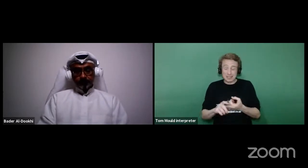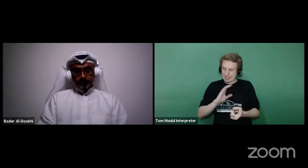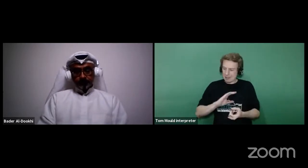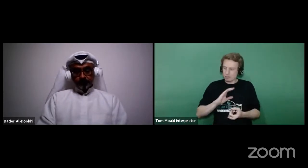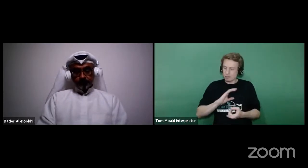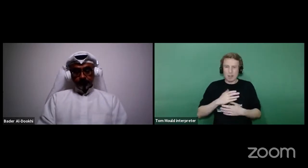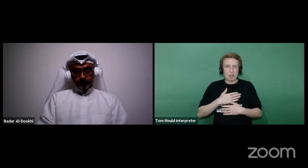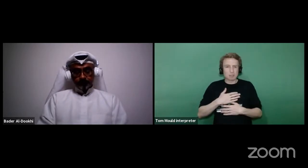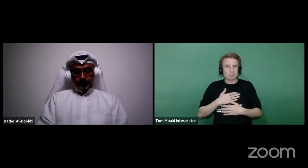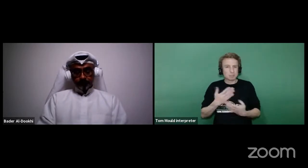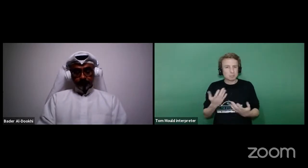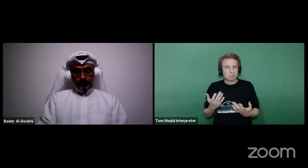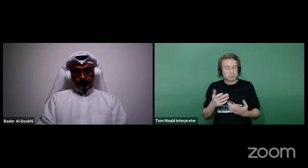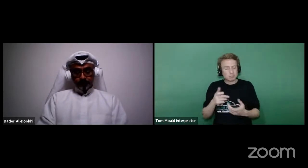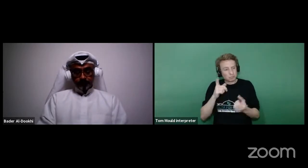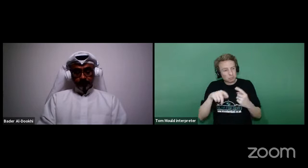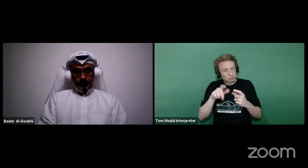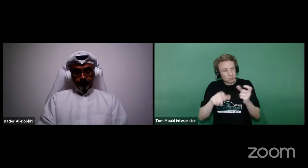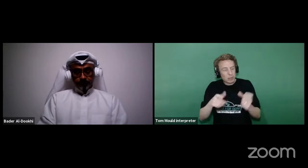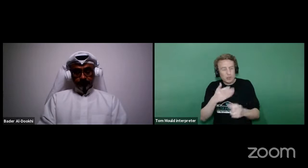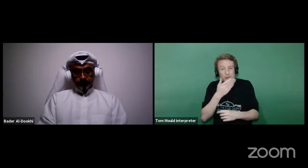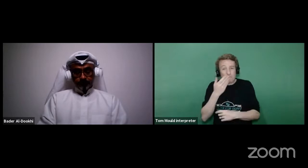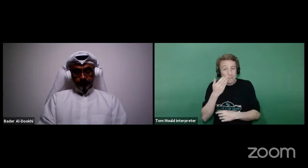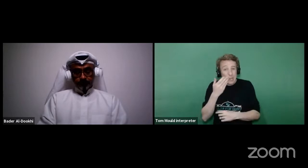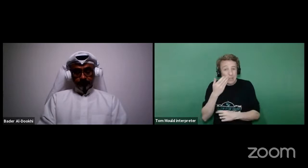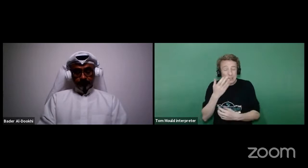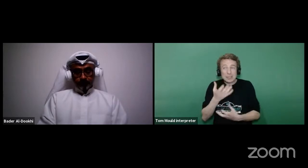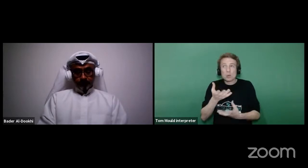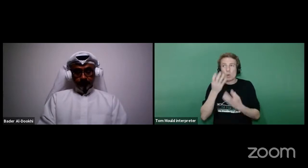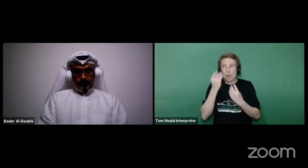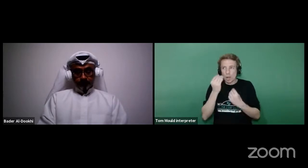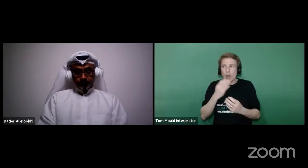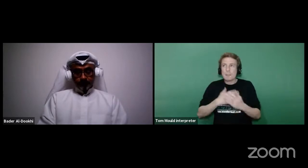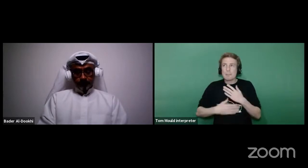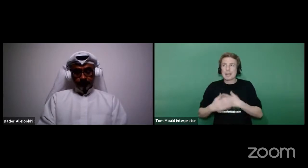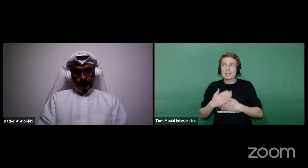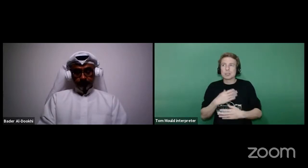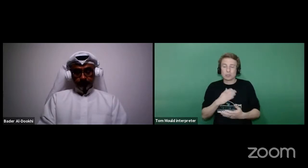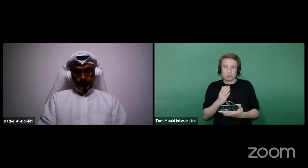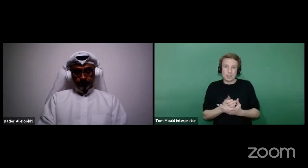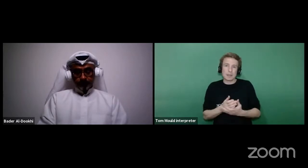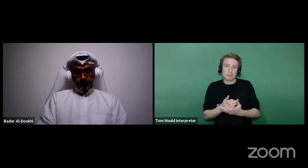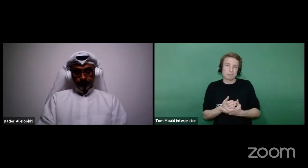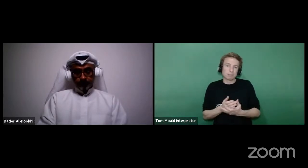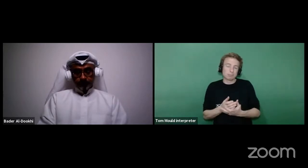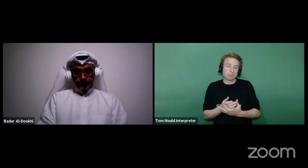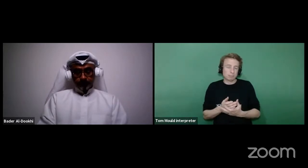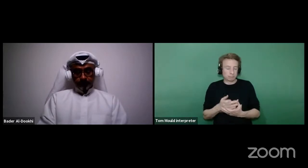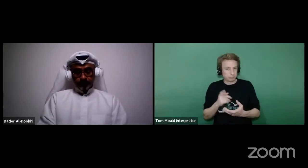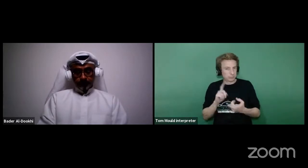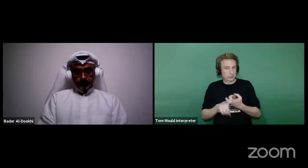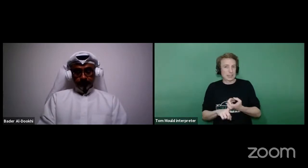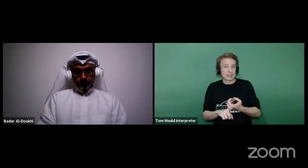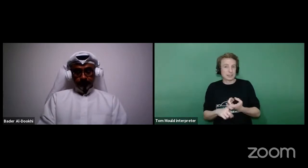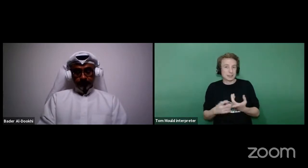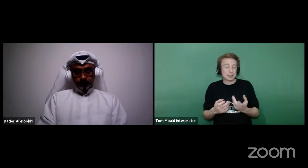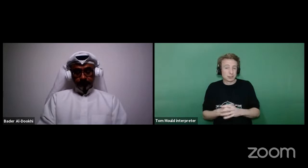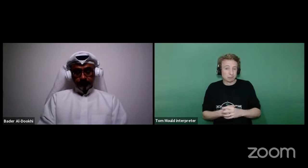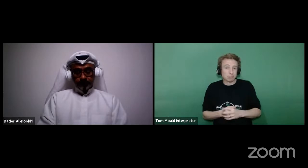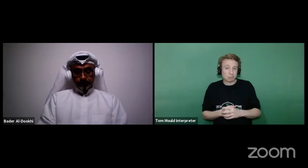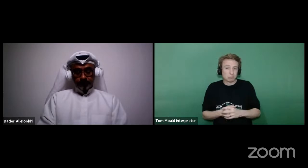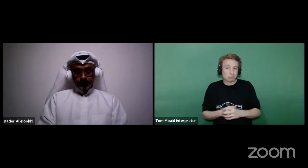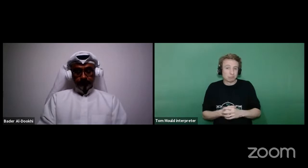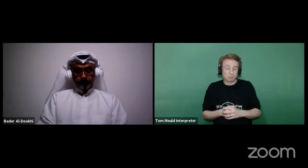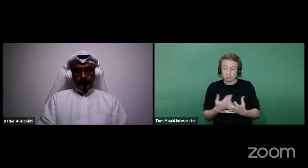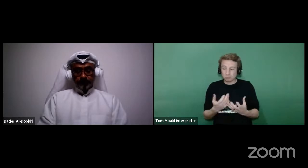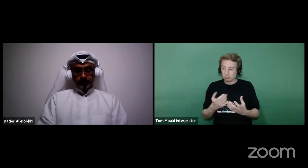the person who fasts. And likewise, patience is a fixed characteristic that is necessary in the